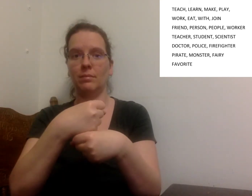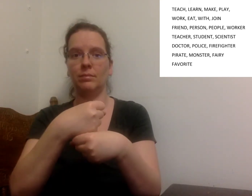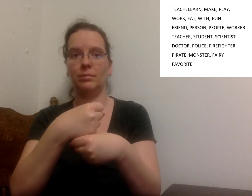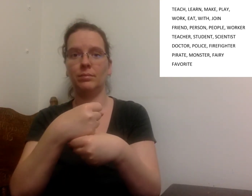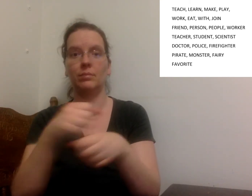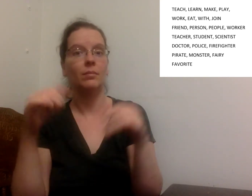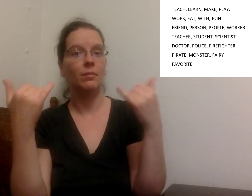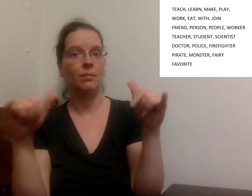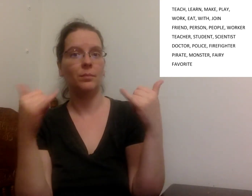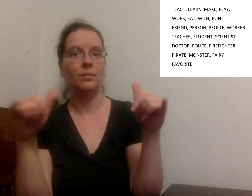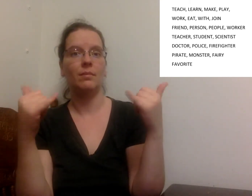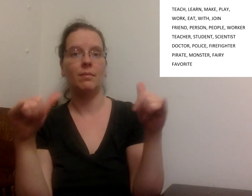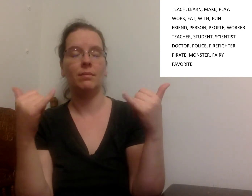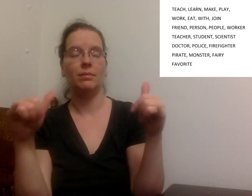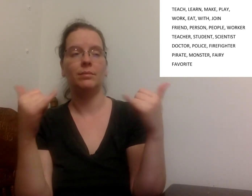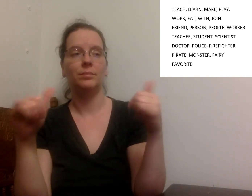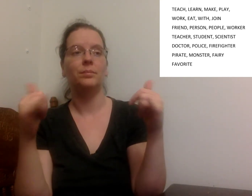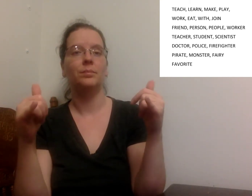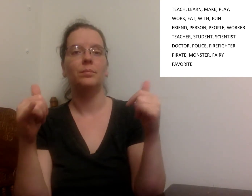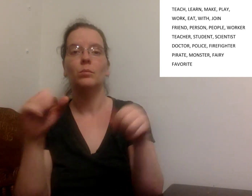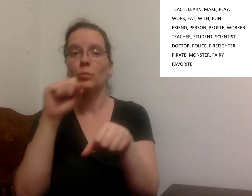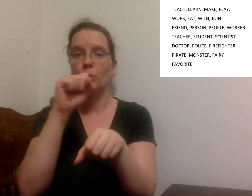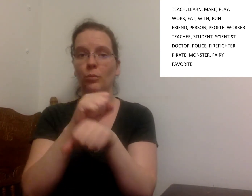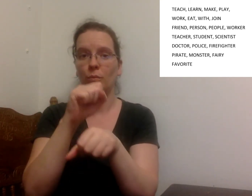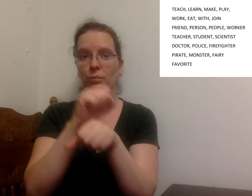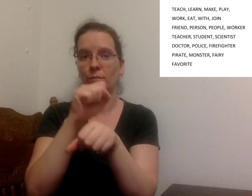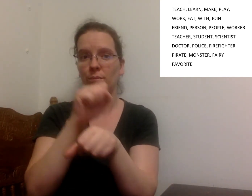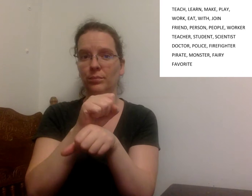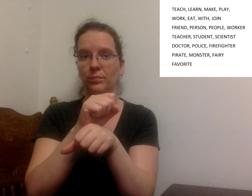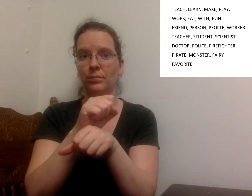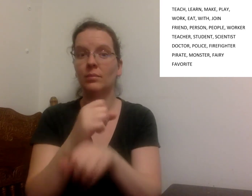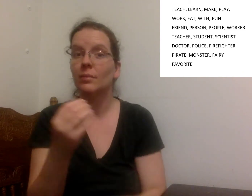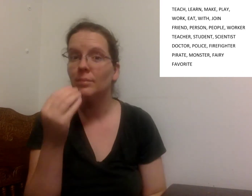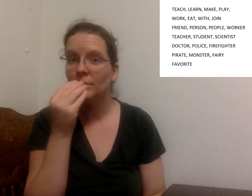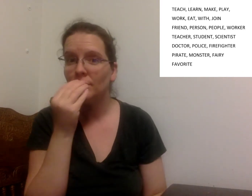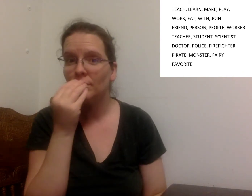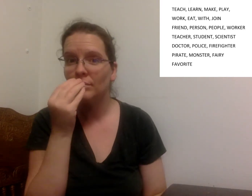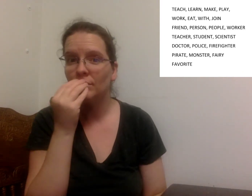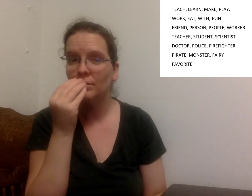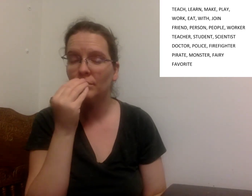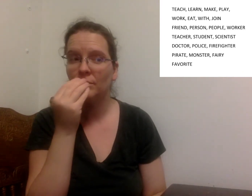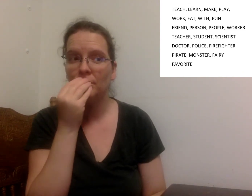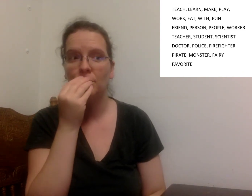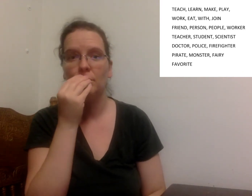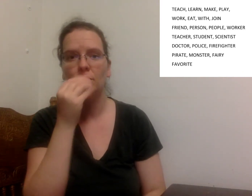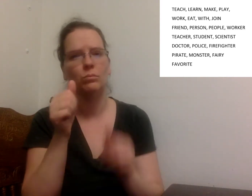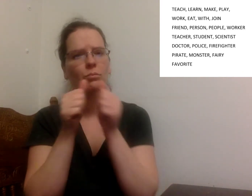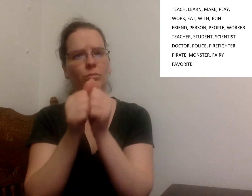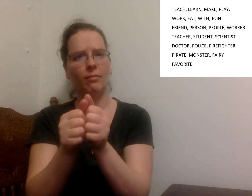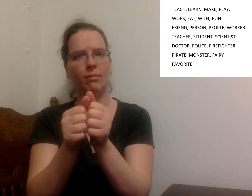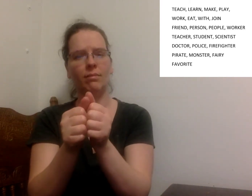make, play, work, eat,